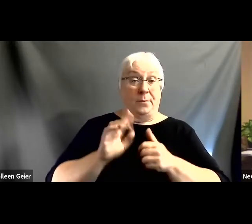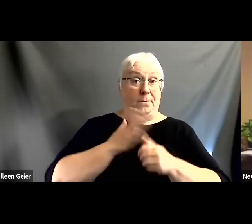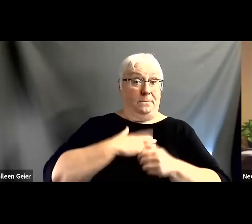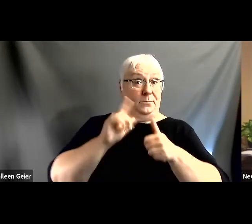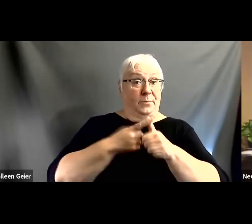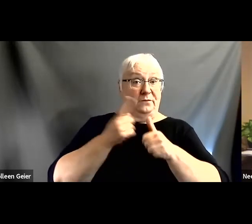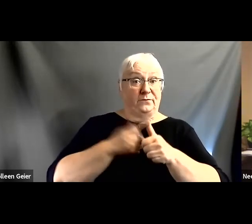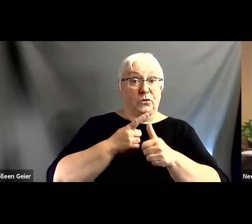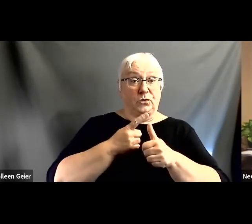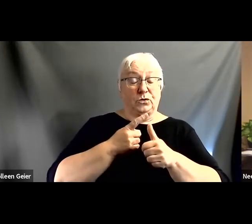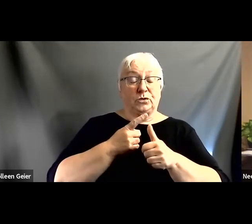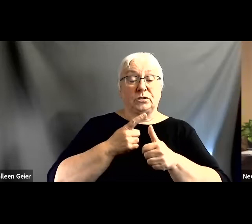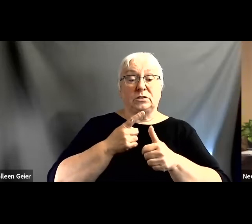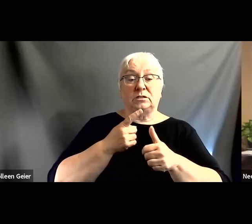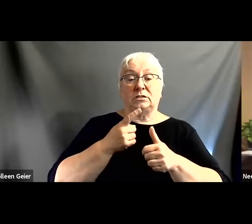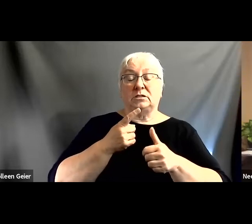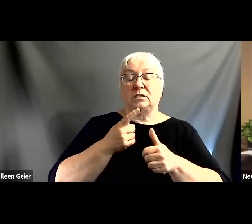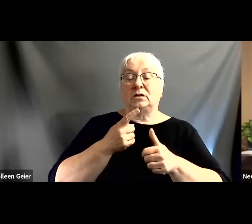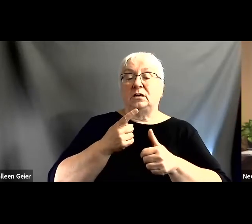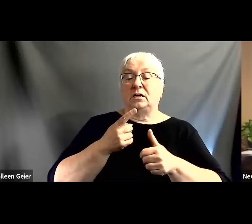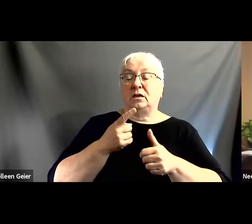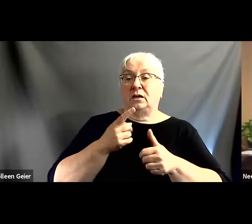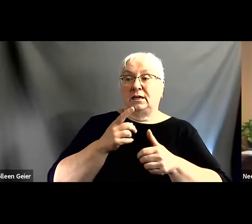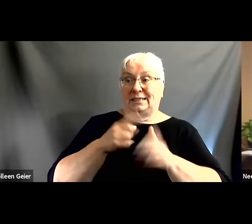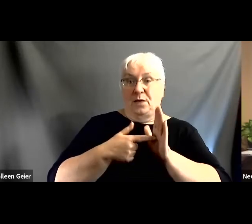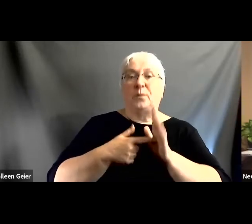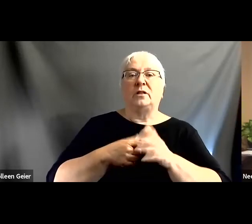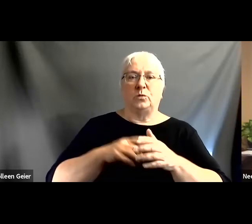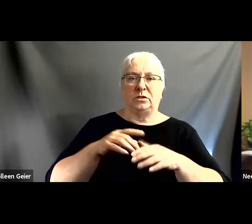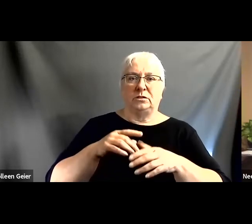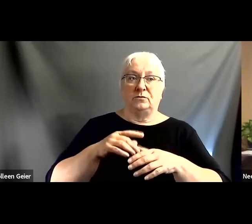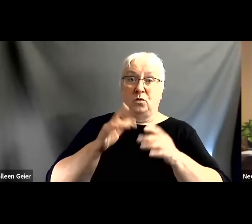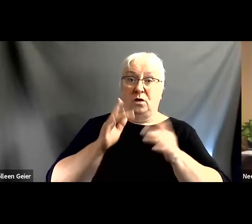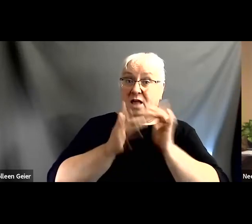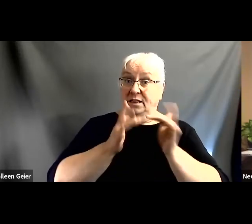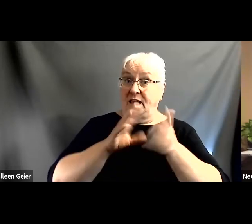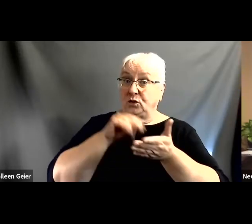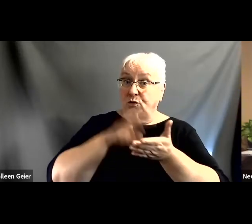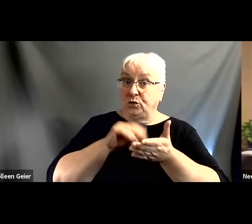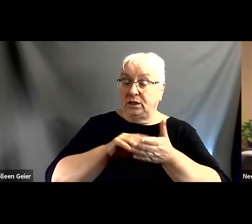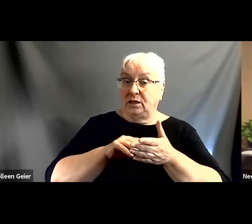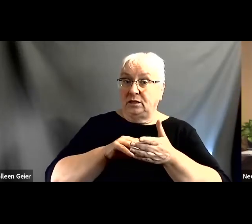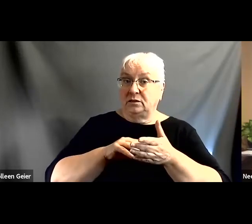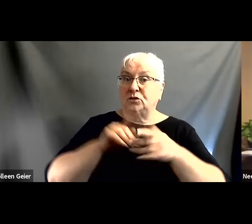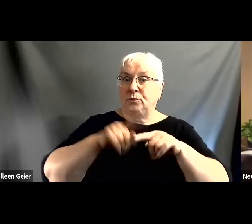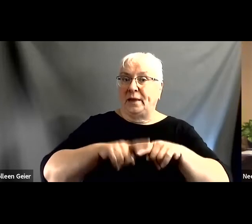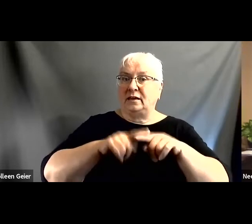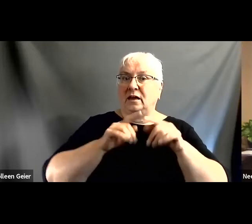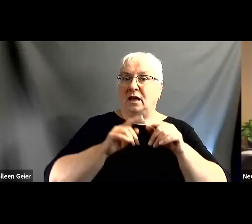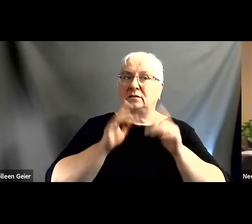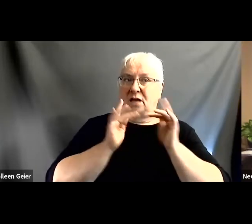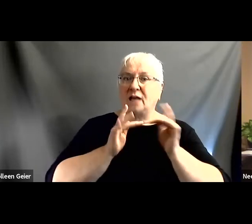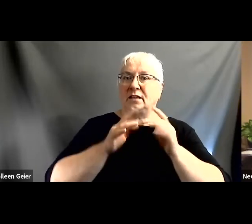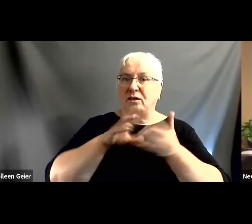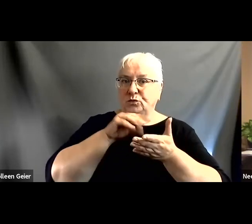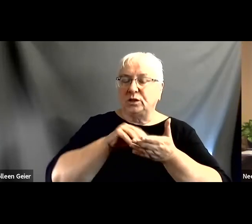the complete reliance on technology, on online learning, is an assumption that